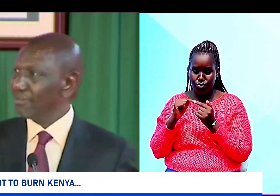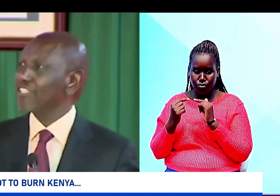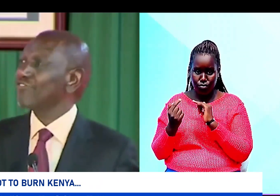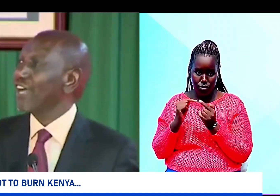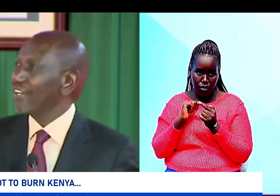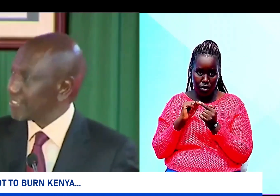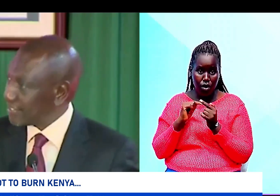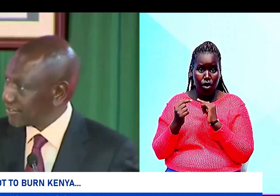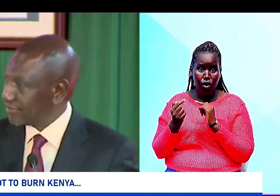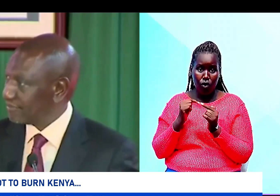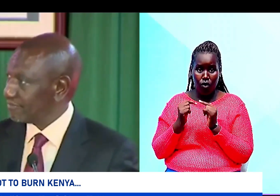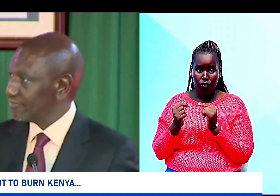brings violence.